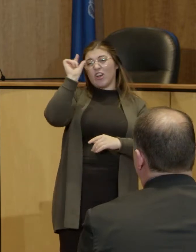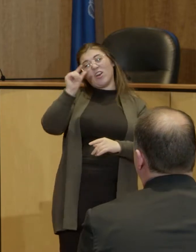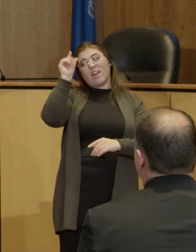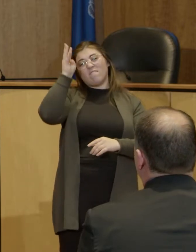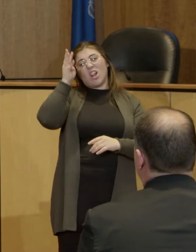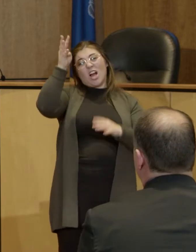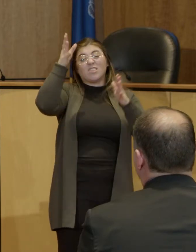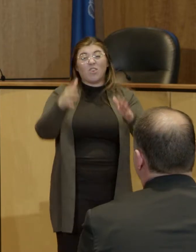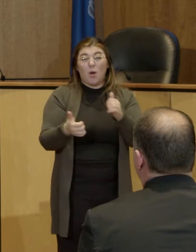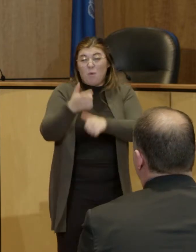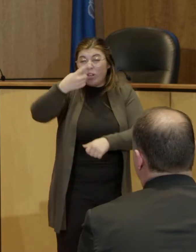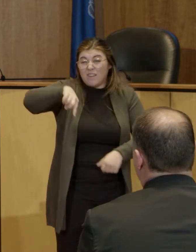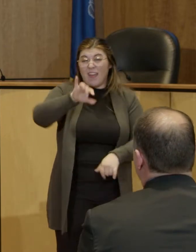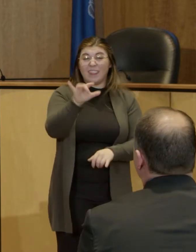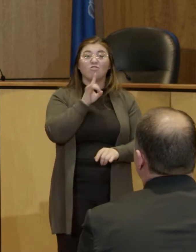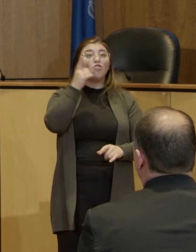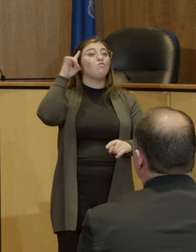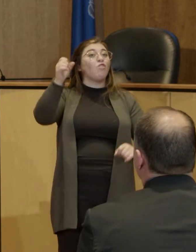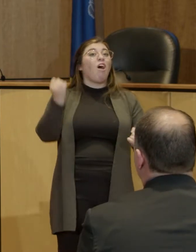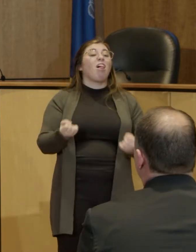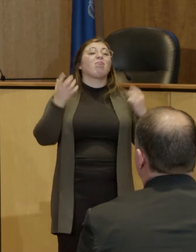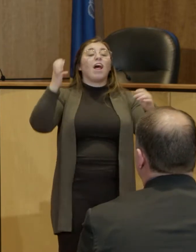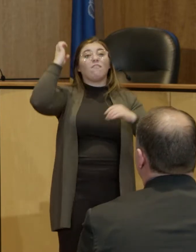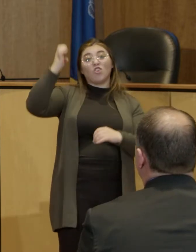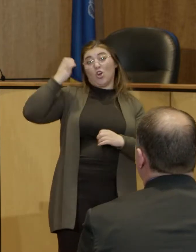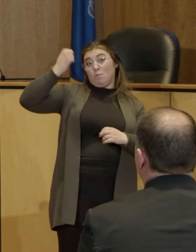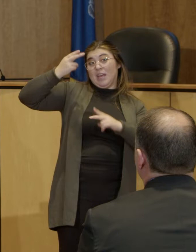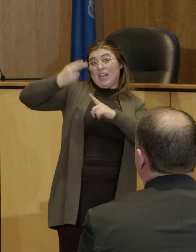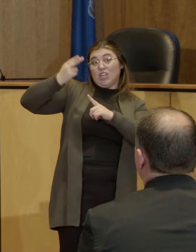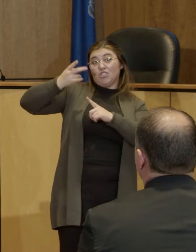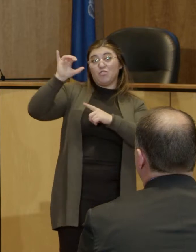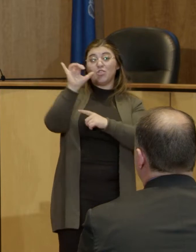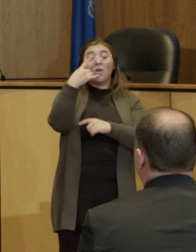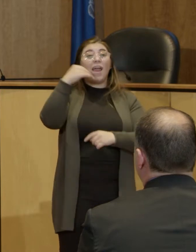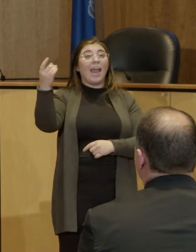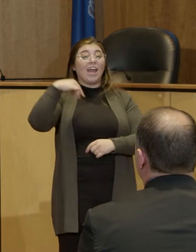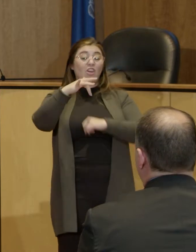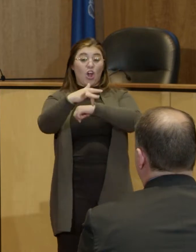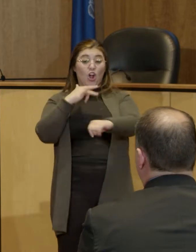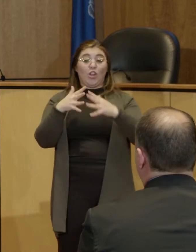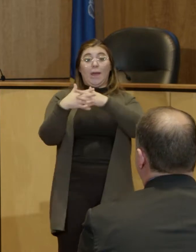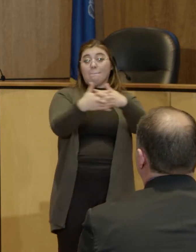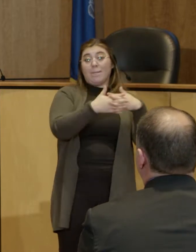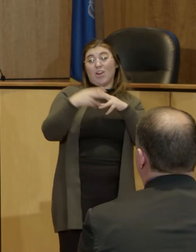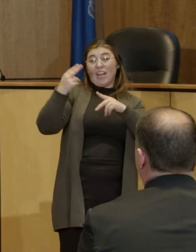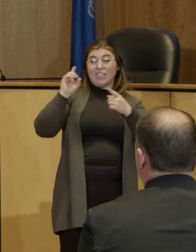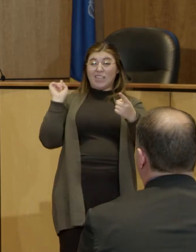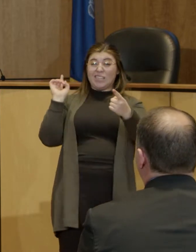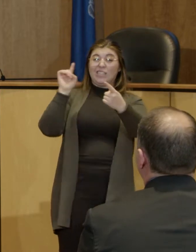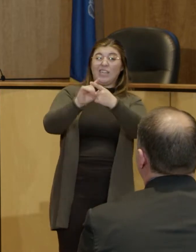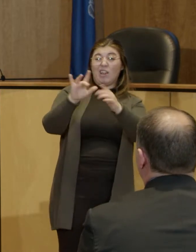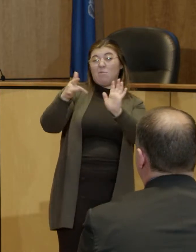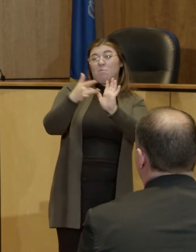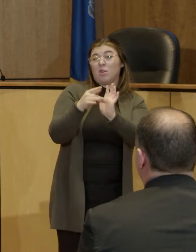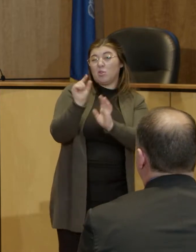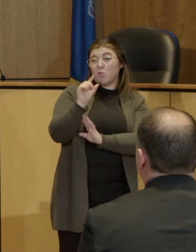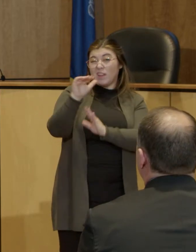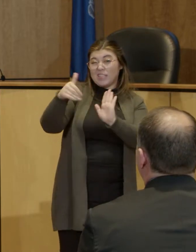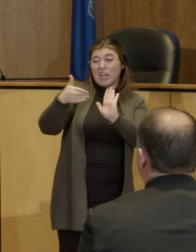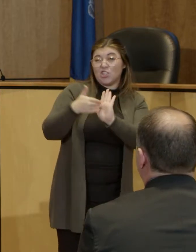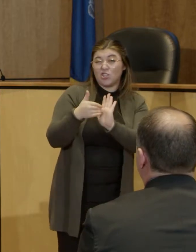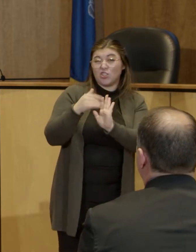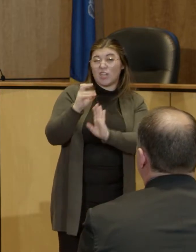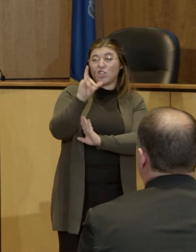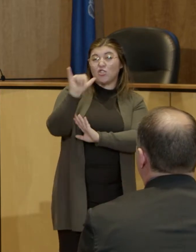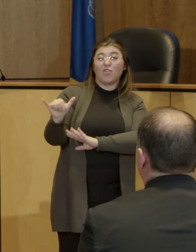them, and this is true for a lot of European history and early American history up until the middle of the 20th century,